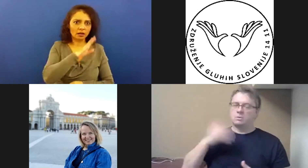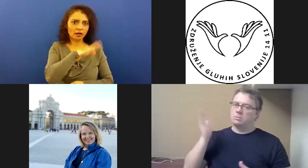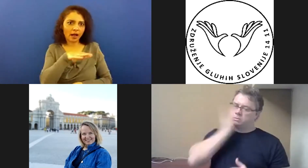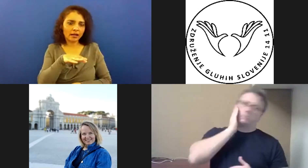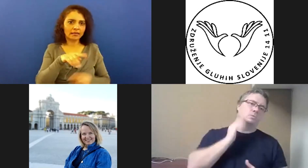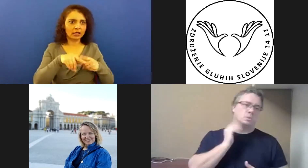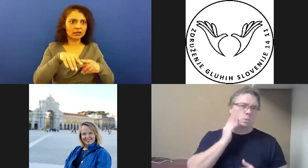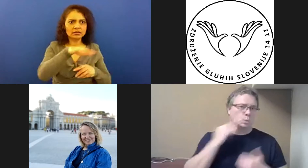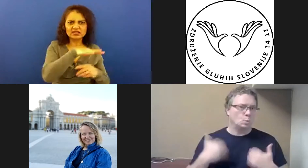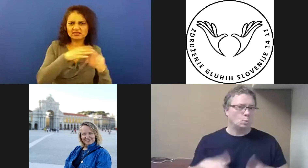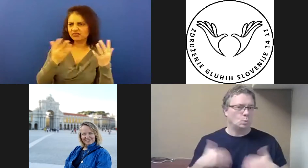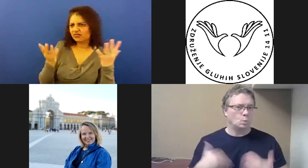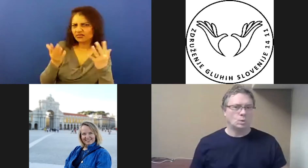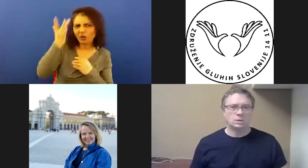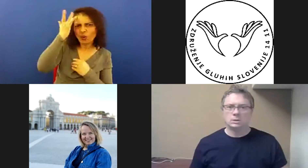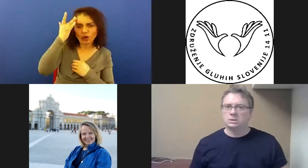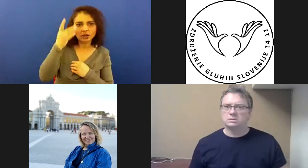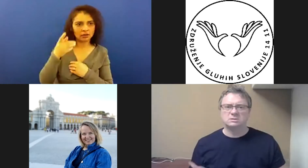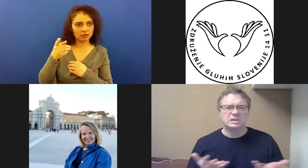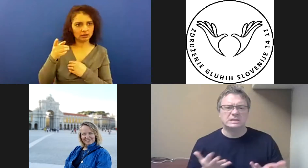that legislation didn't exist.